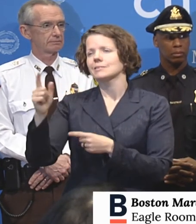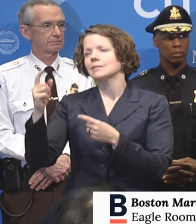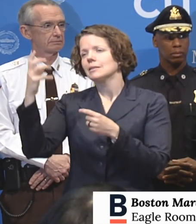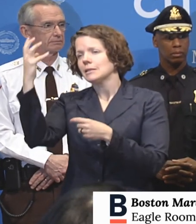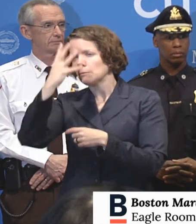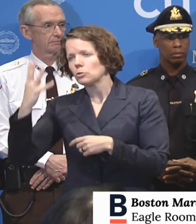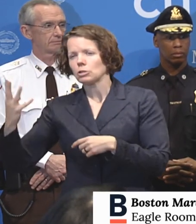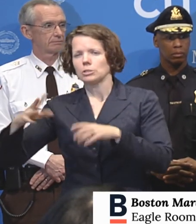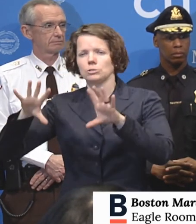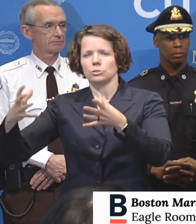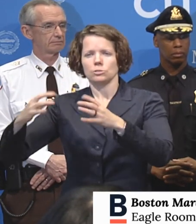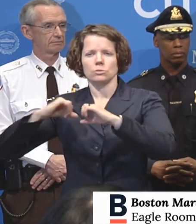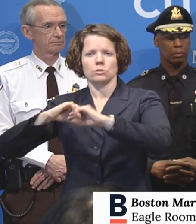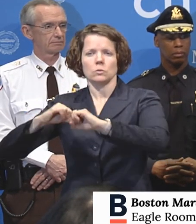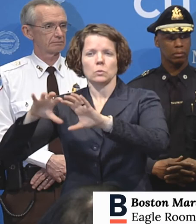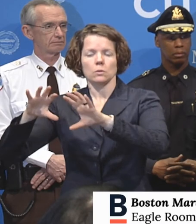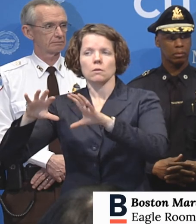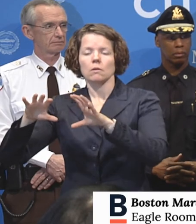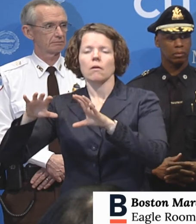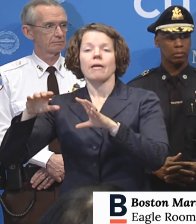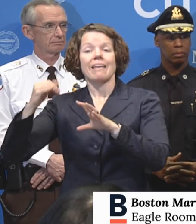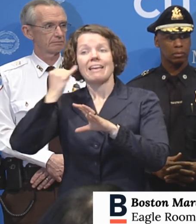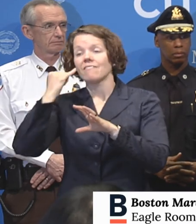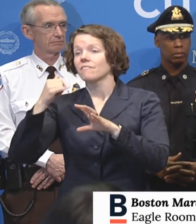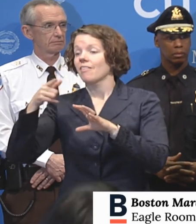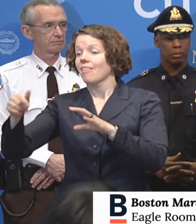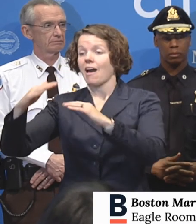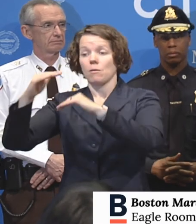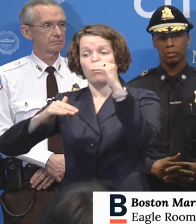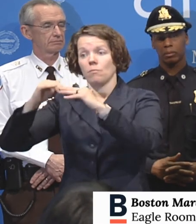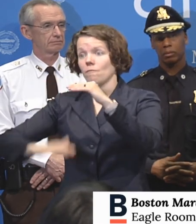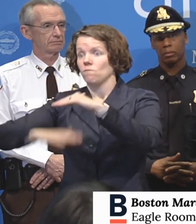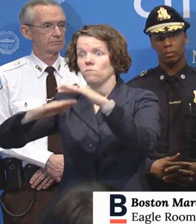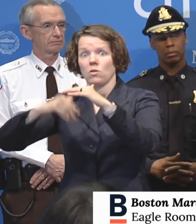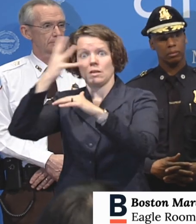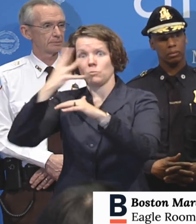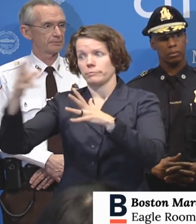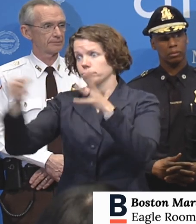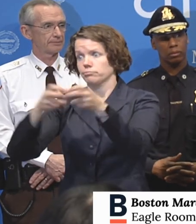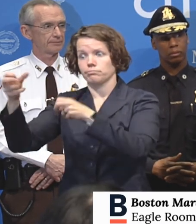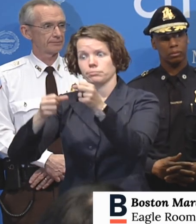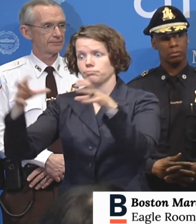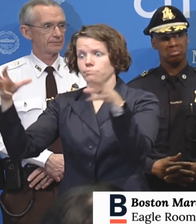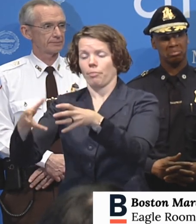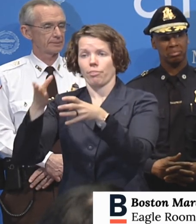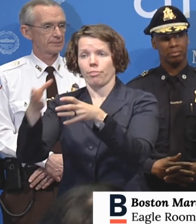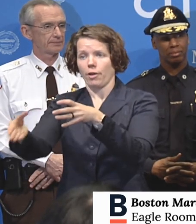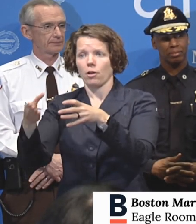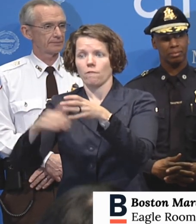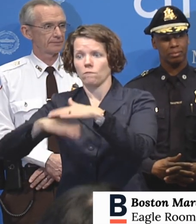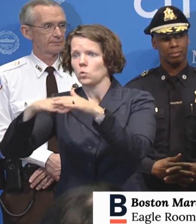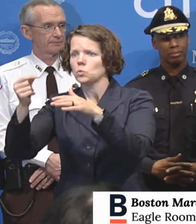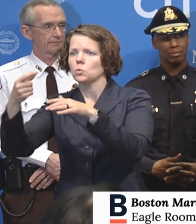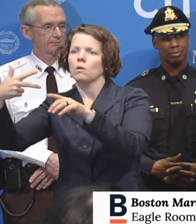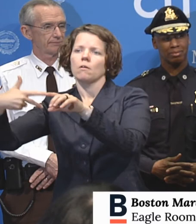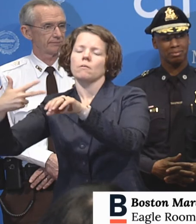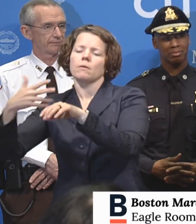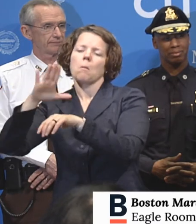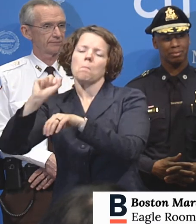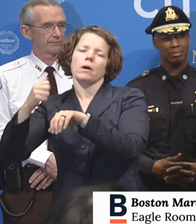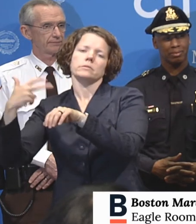bus stops, and we're just talking, how do you handle that? And I don't even know if the president knows what he's talking about with that. I have no idea what that